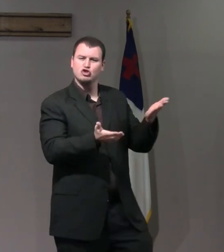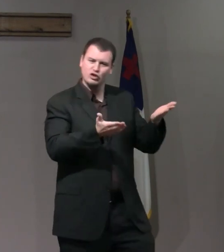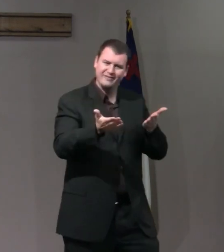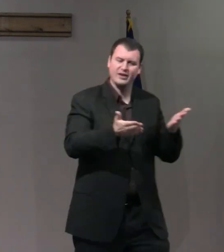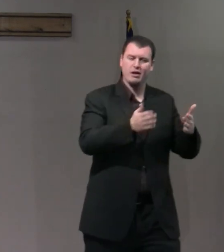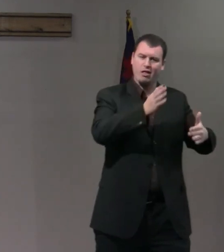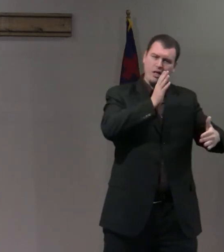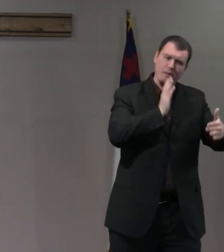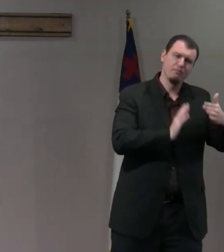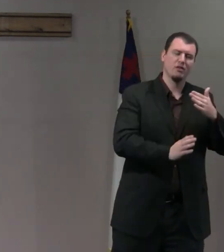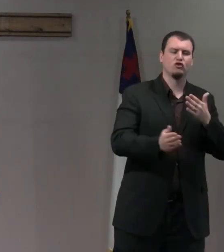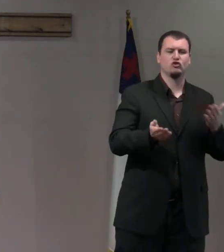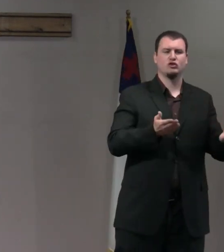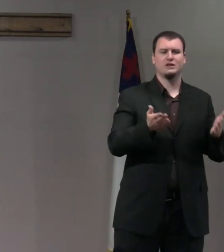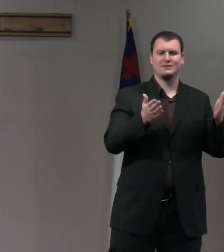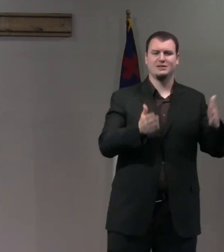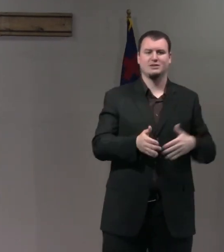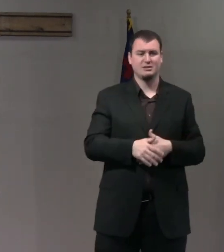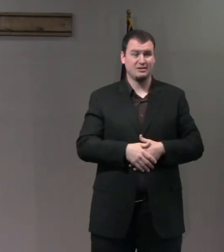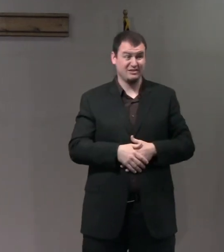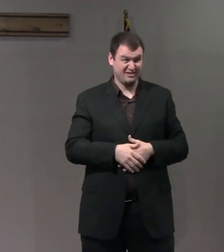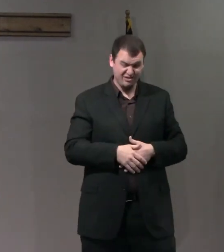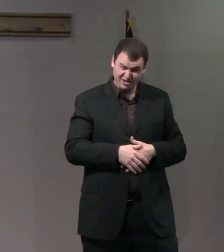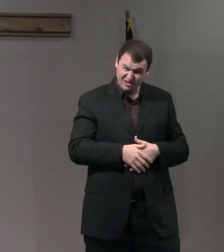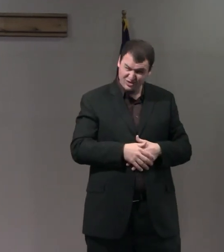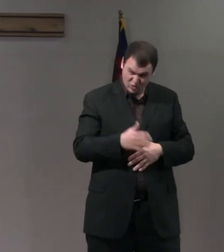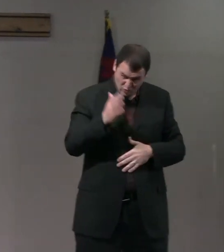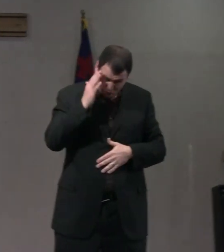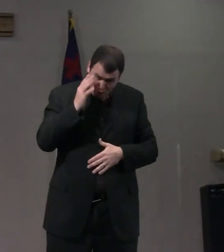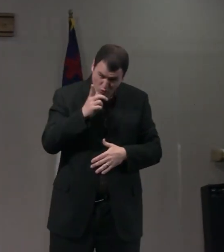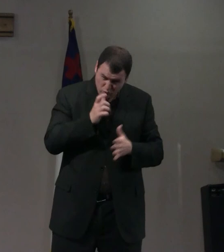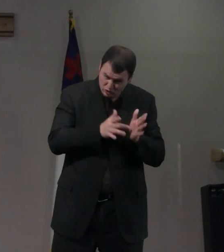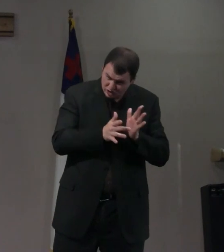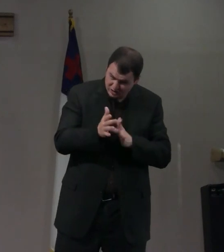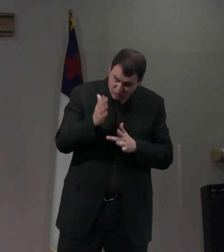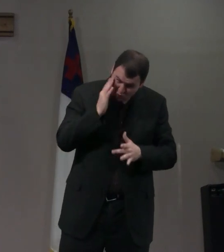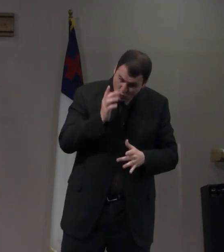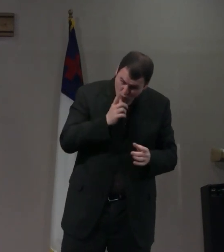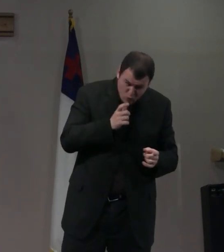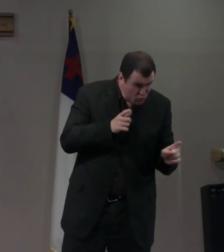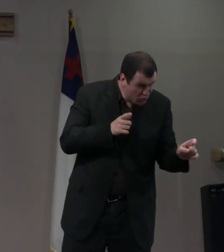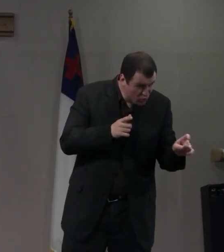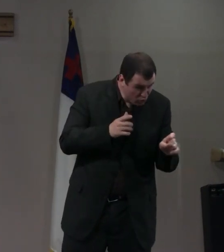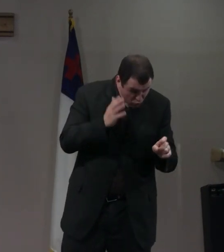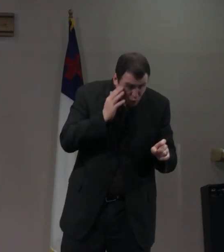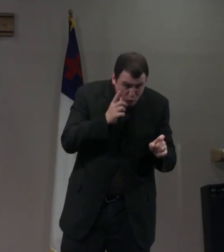Jesus washed his disciples' feet as a servant.